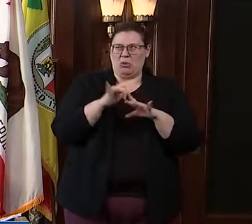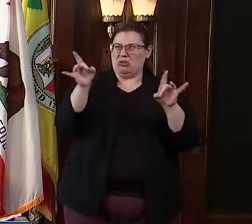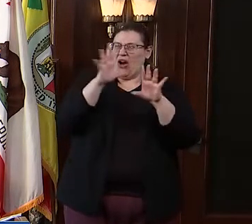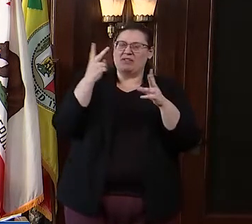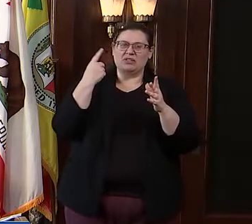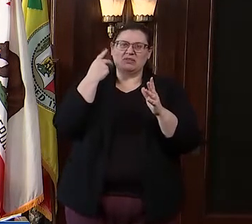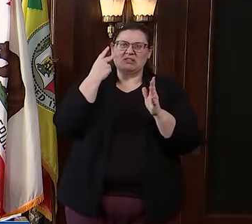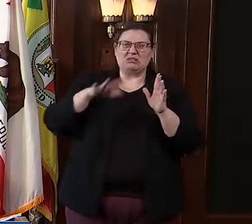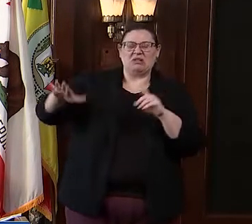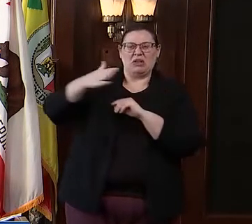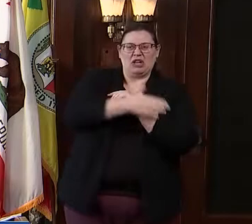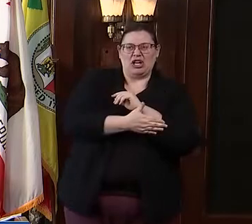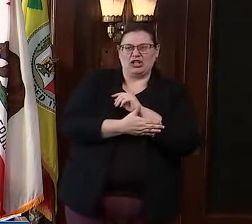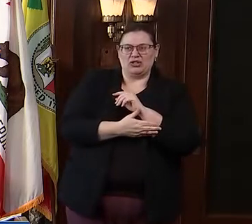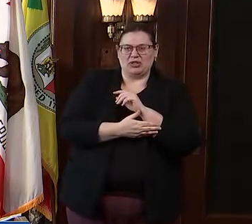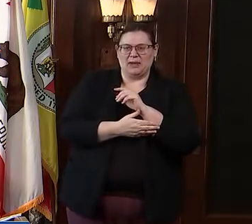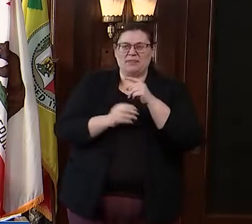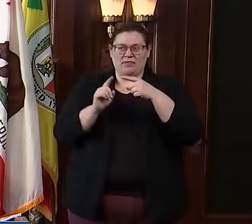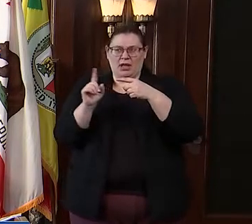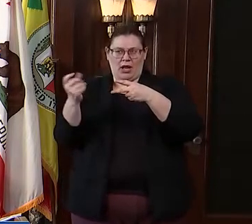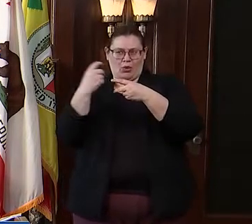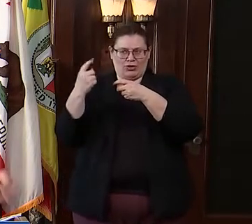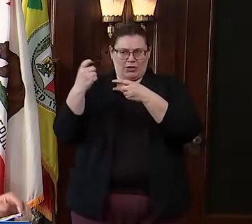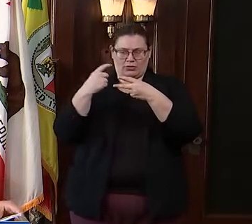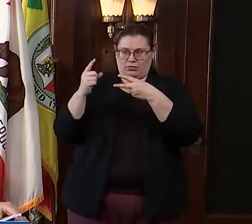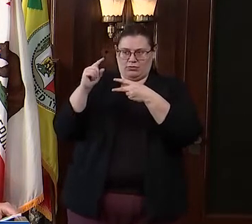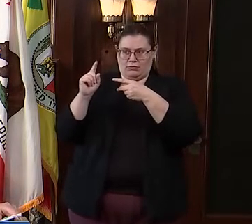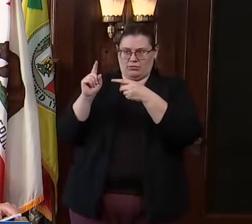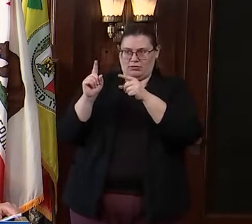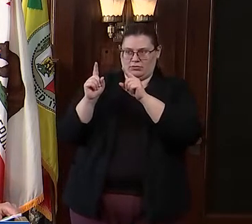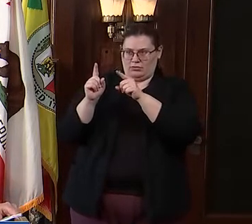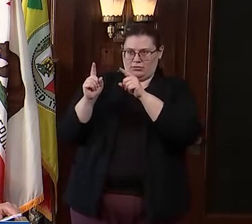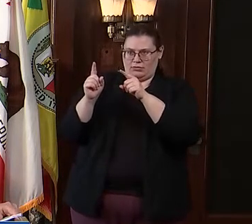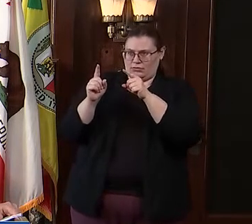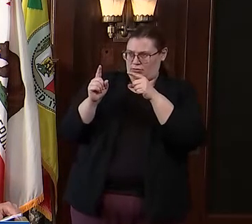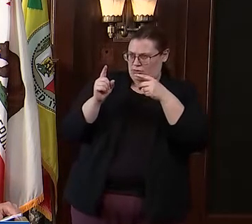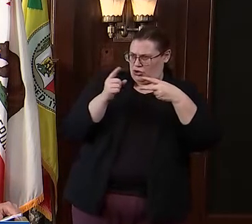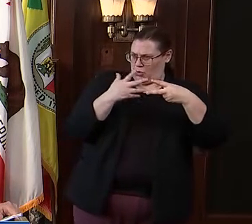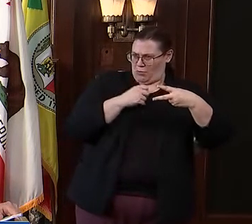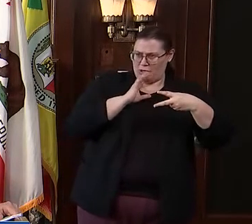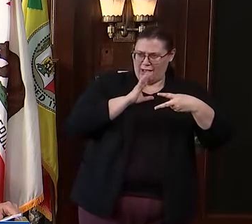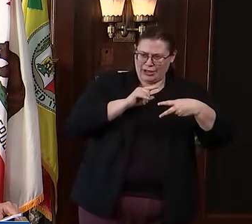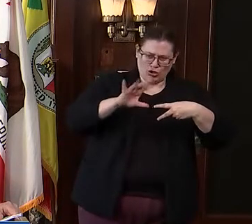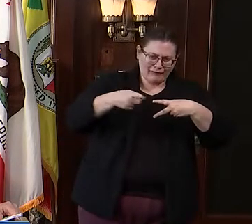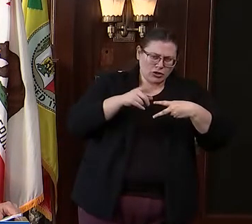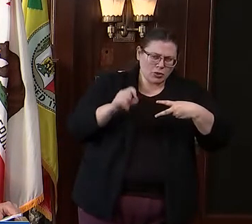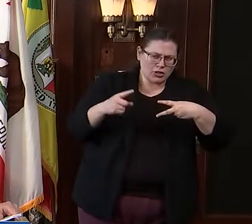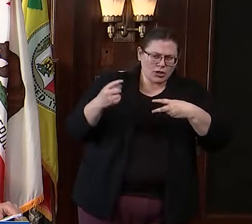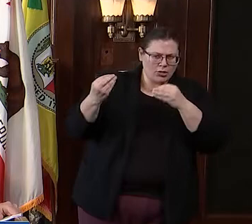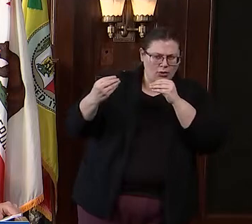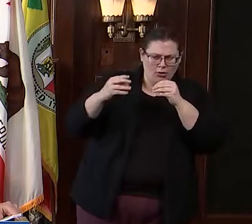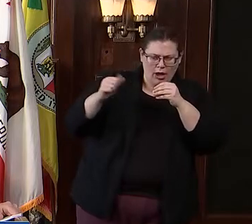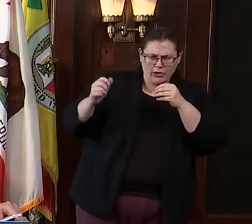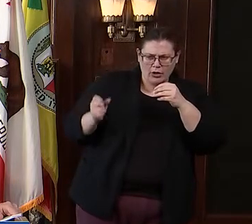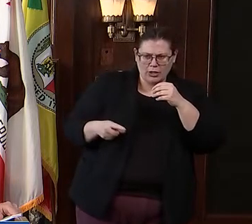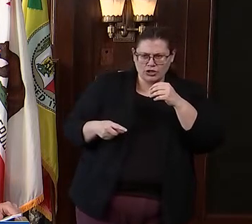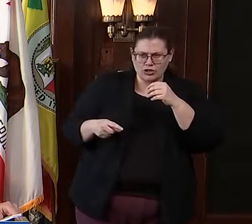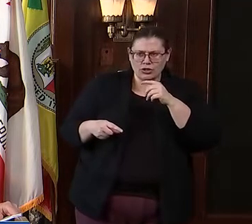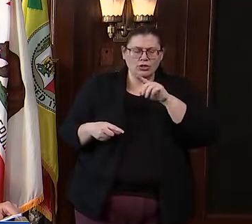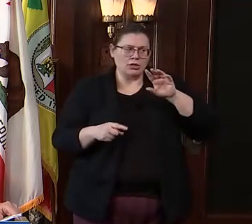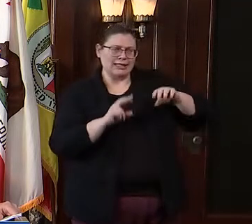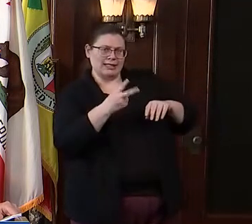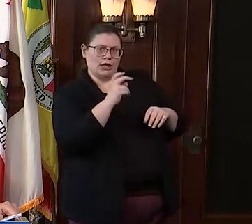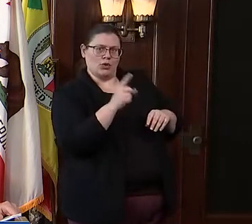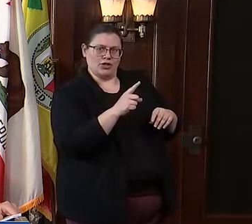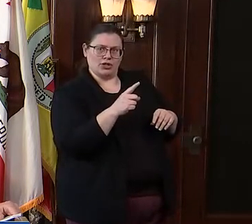In terms of the first one, do you want to address the first one? Or do you have another one? The second question